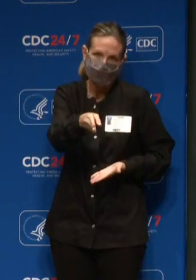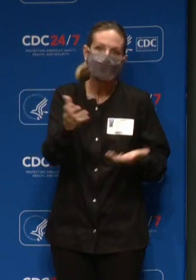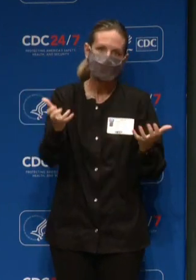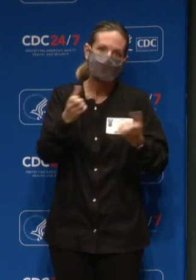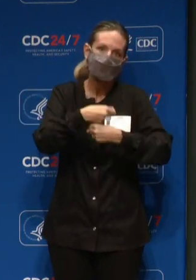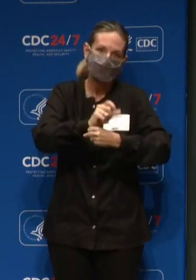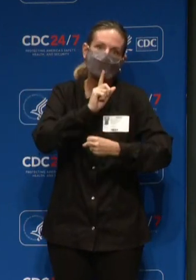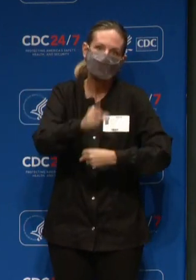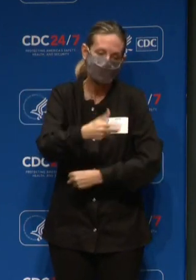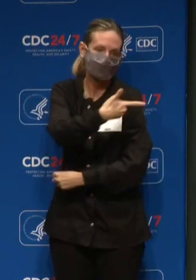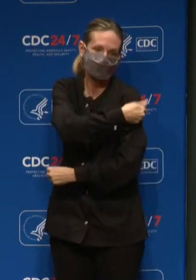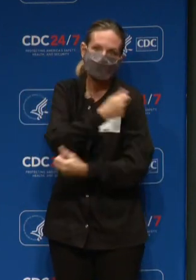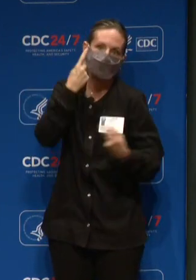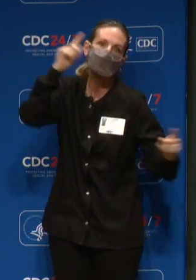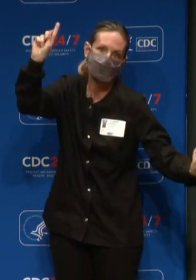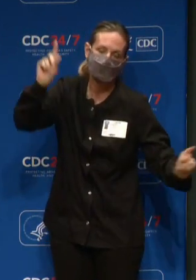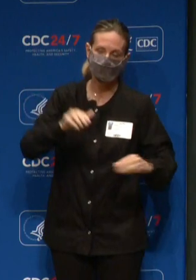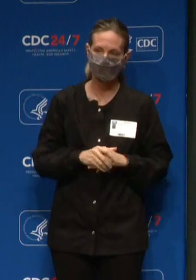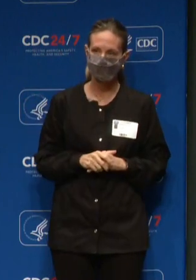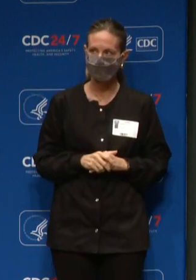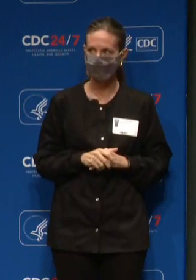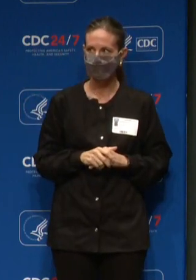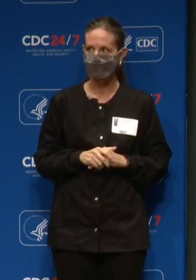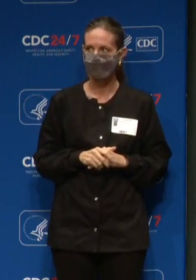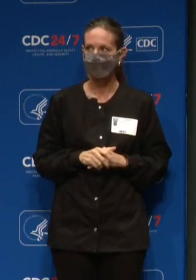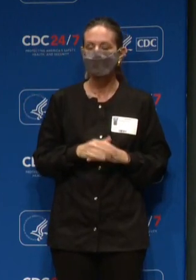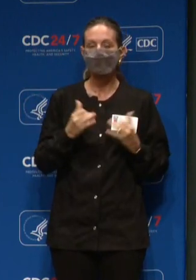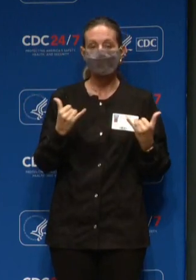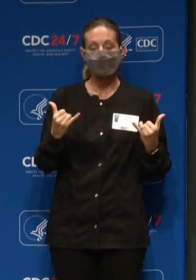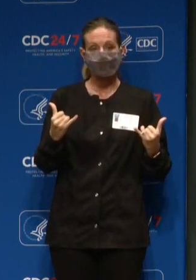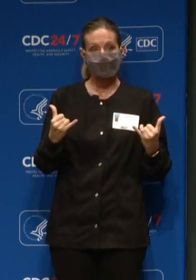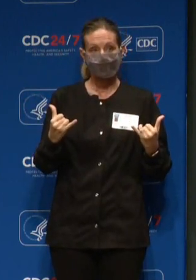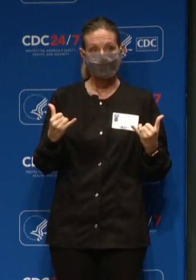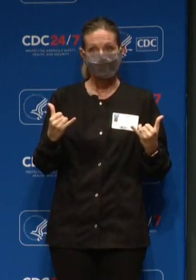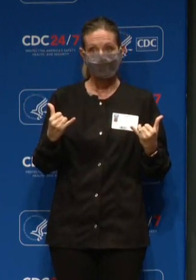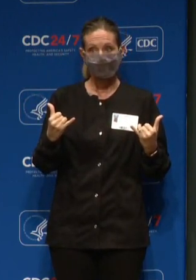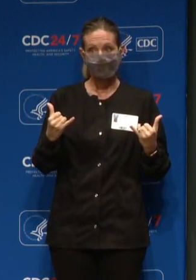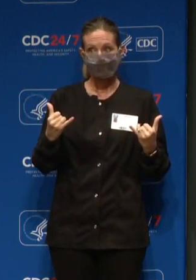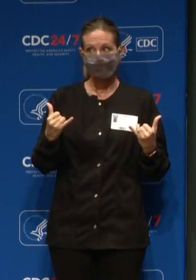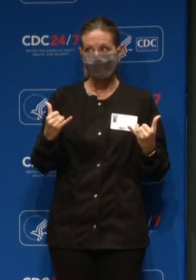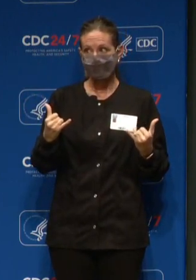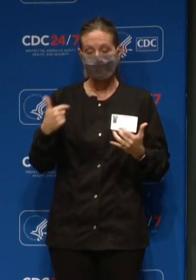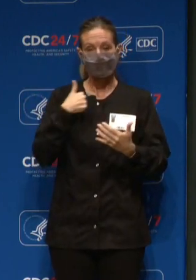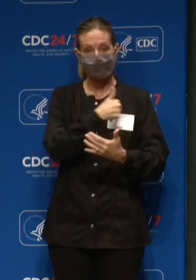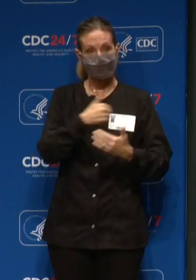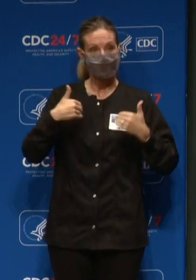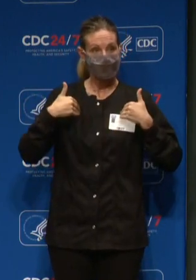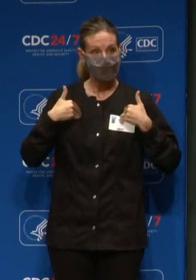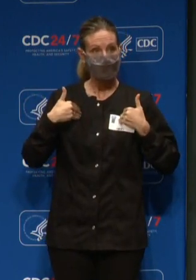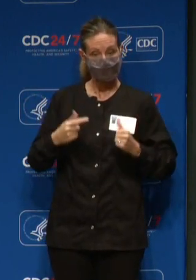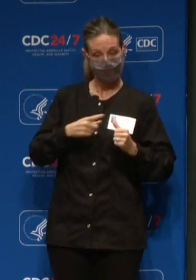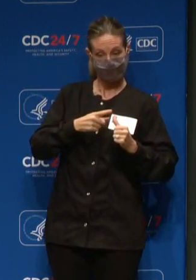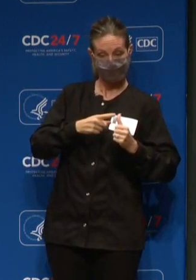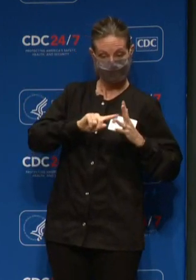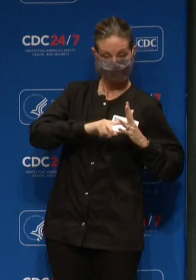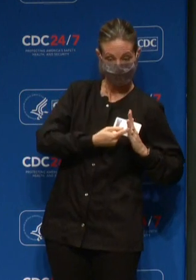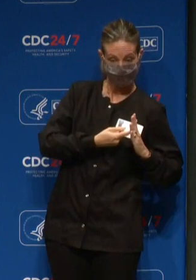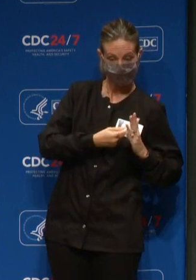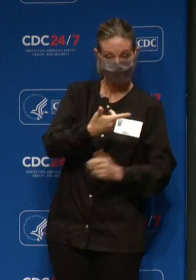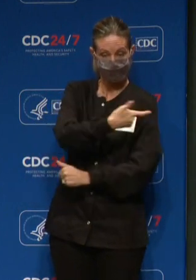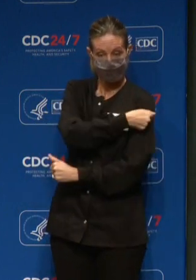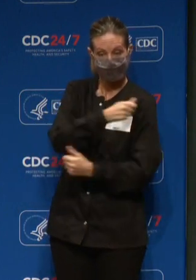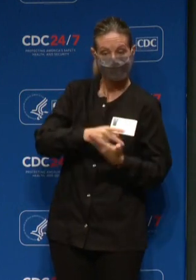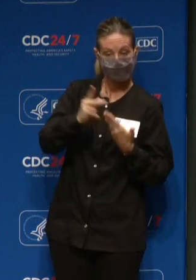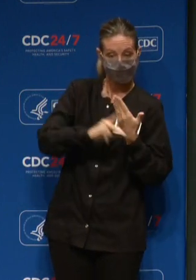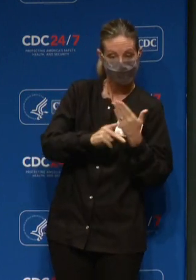I'm pleased to announce that all jurisdictions, including Georgia, have submitted their initial vaccine program plans. These